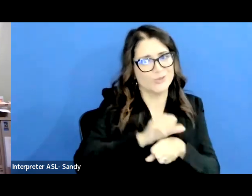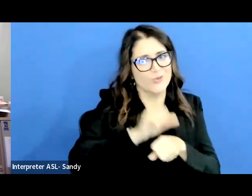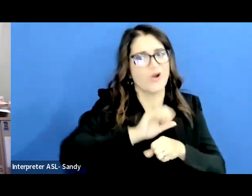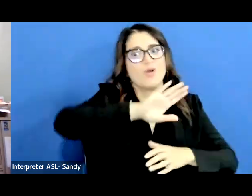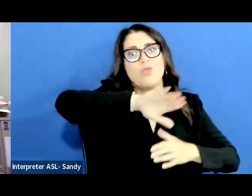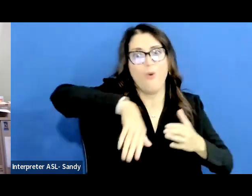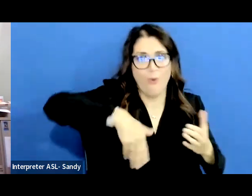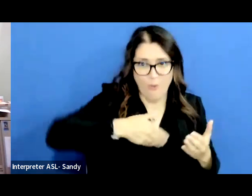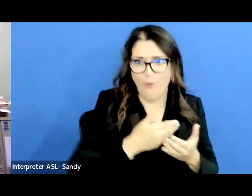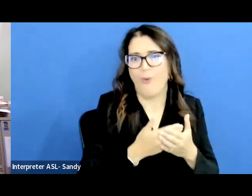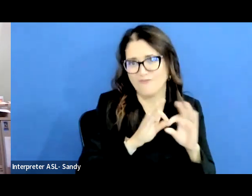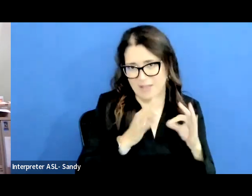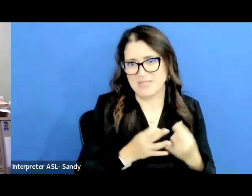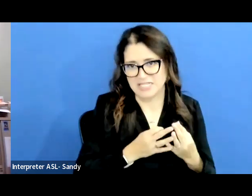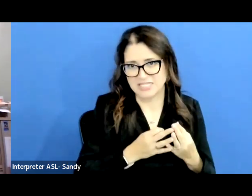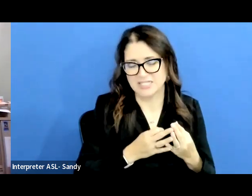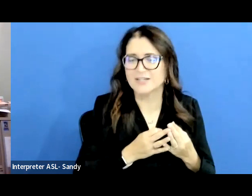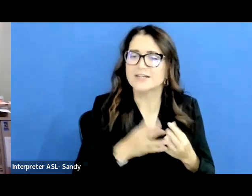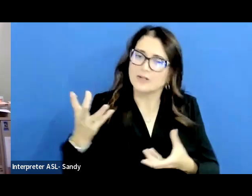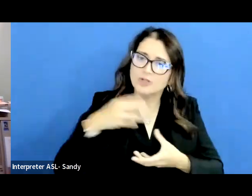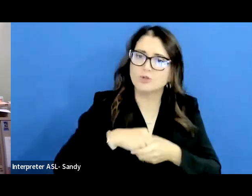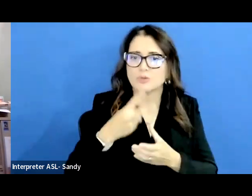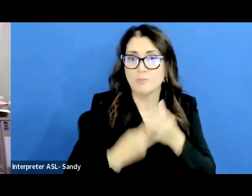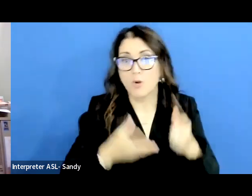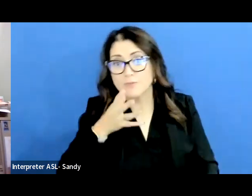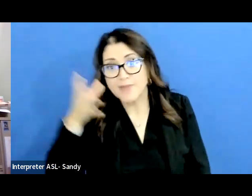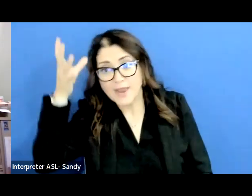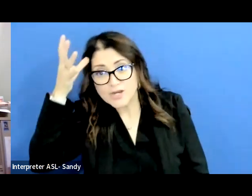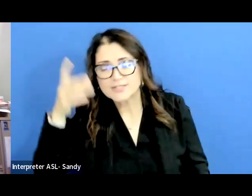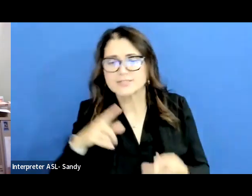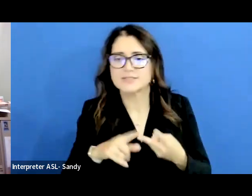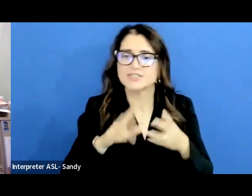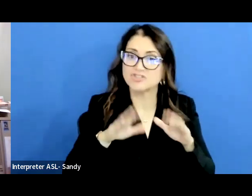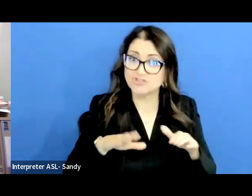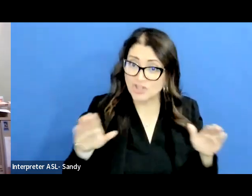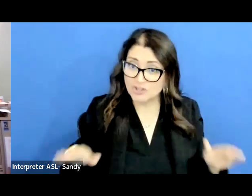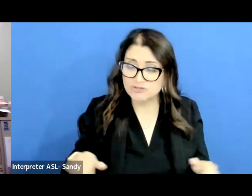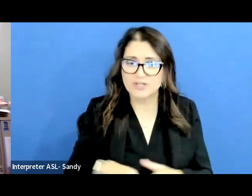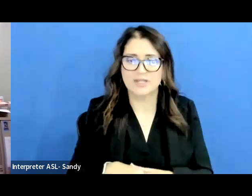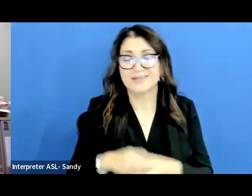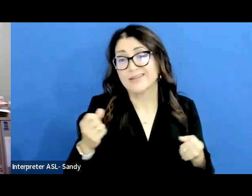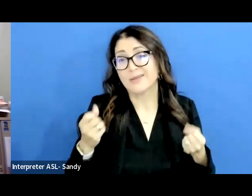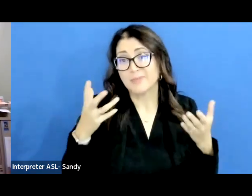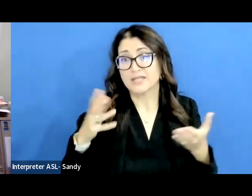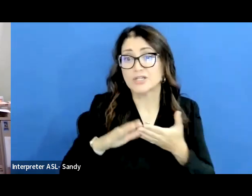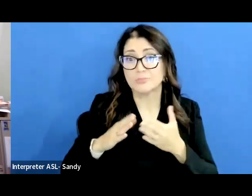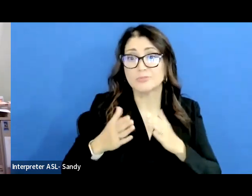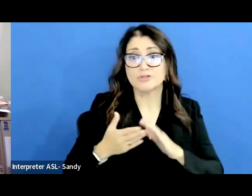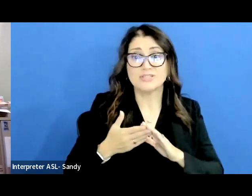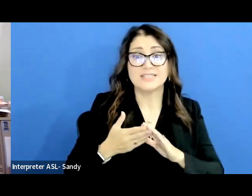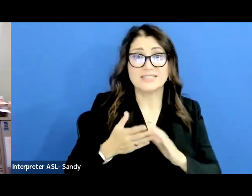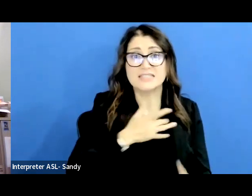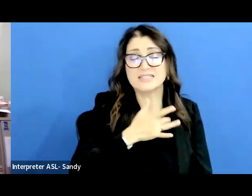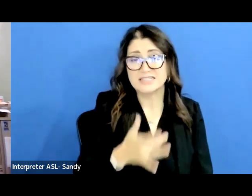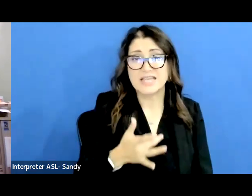that would include, you know, both parents and children. Many communities tend